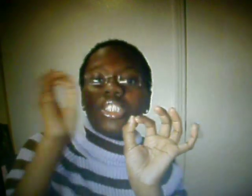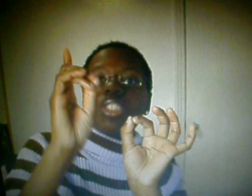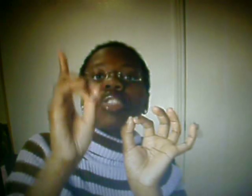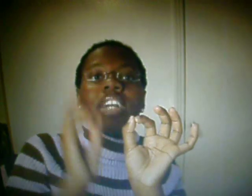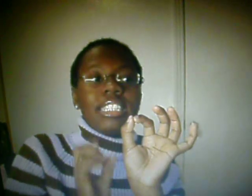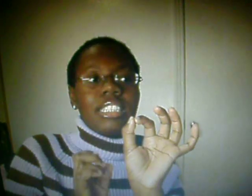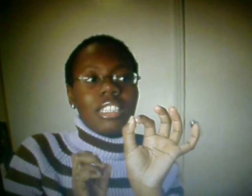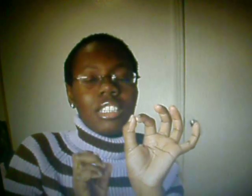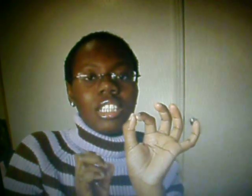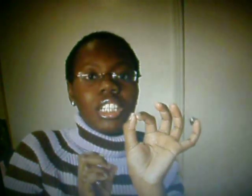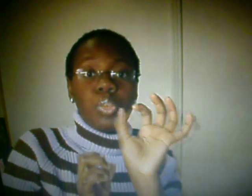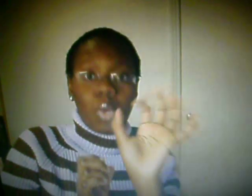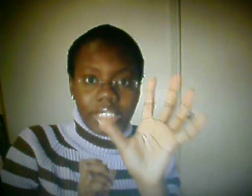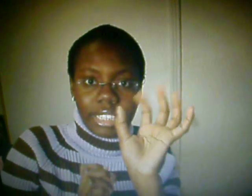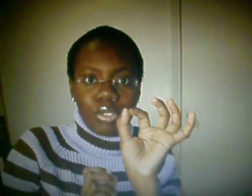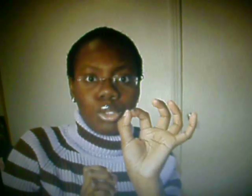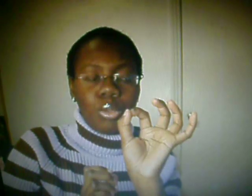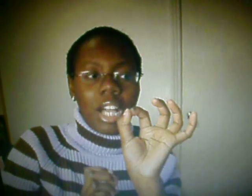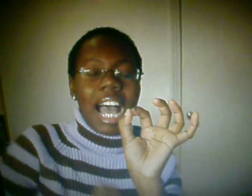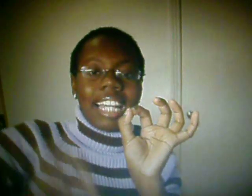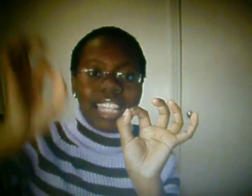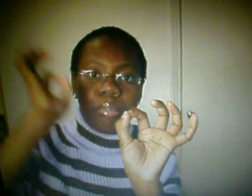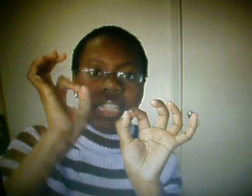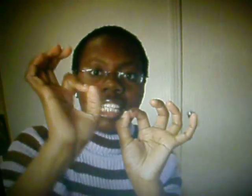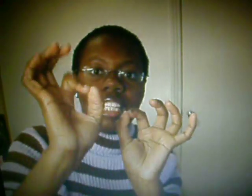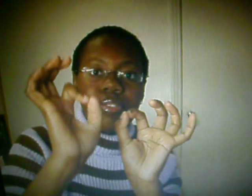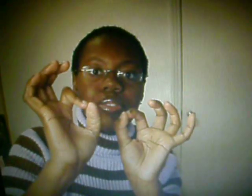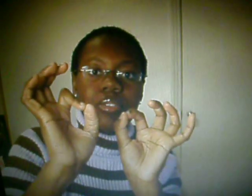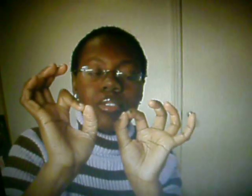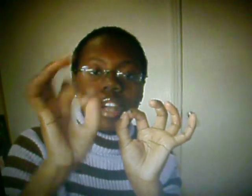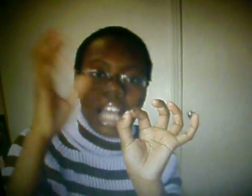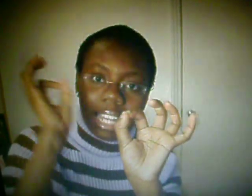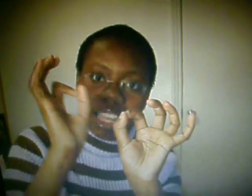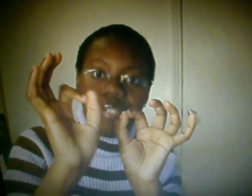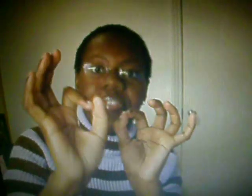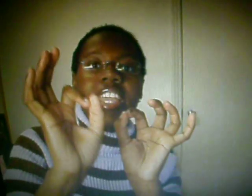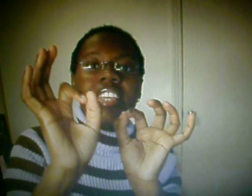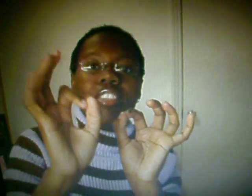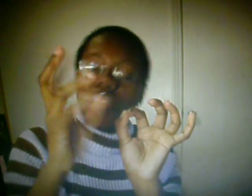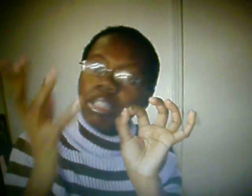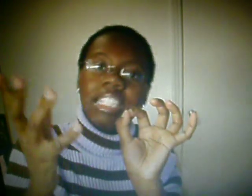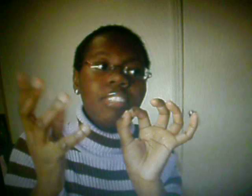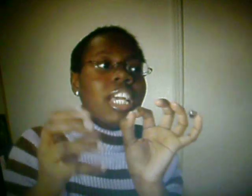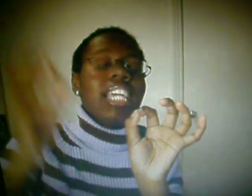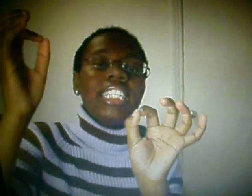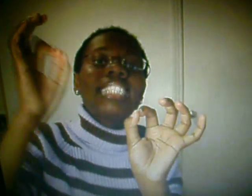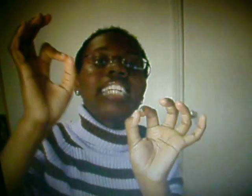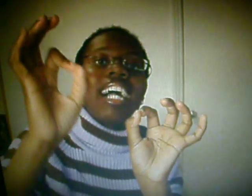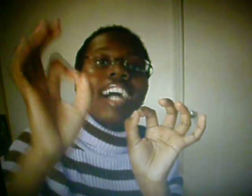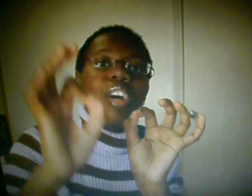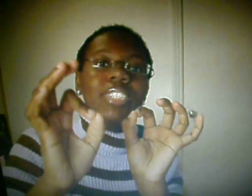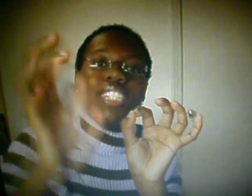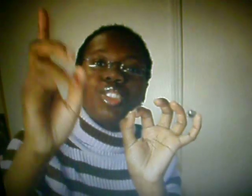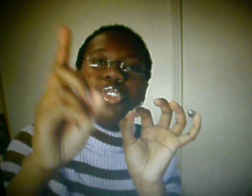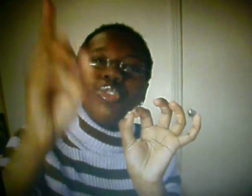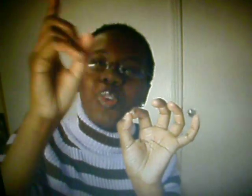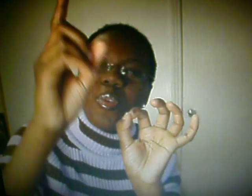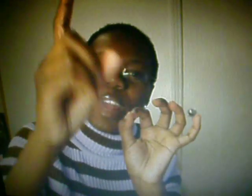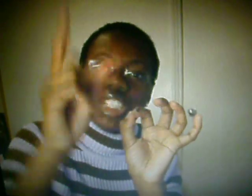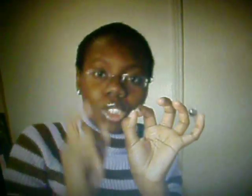Christ is what saves you. And that belief, and that faith, belief, is accounted to you for righteousness.